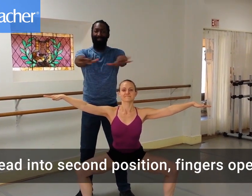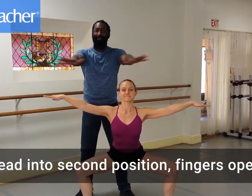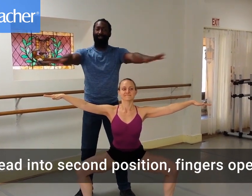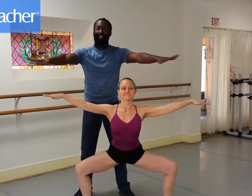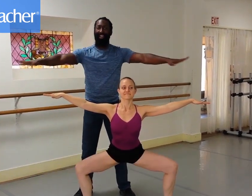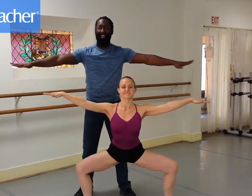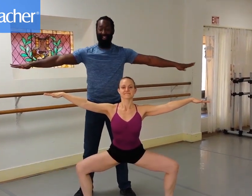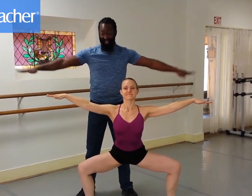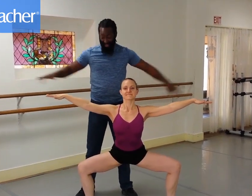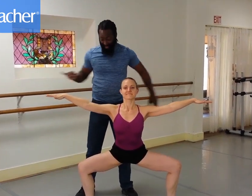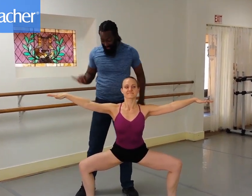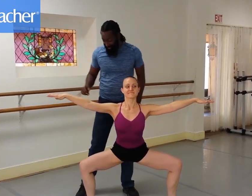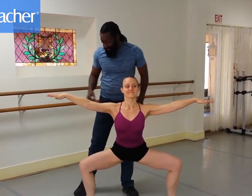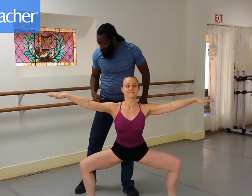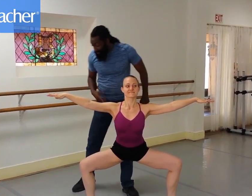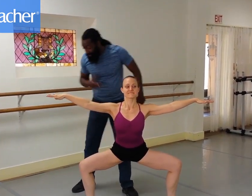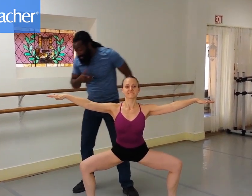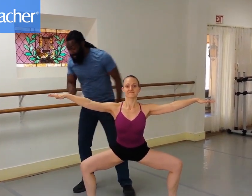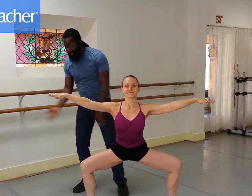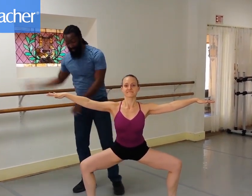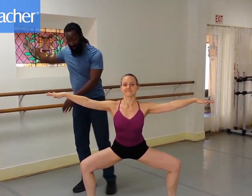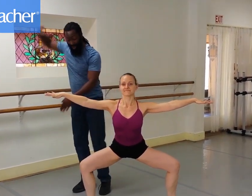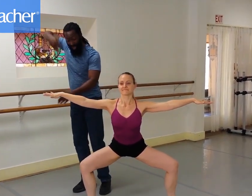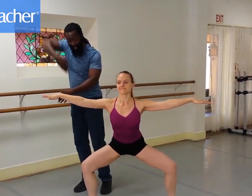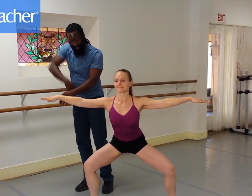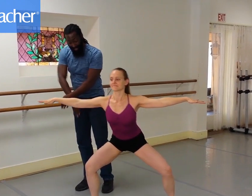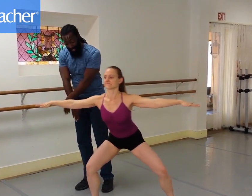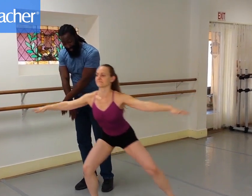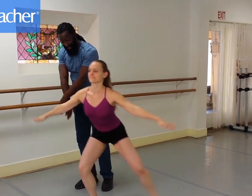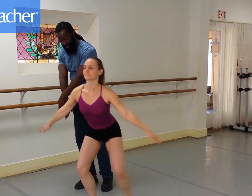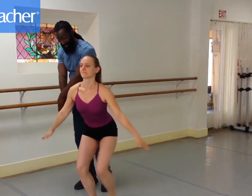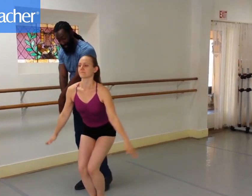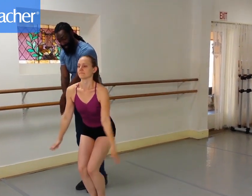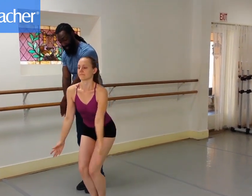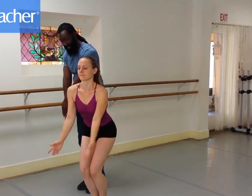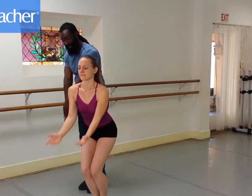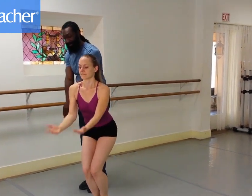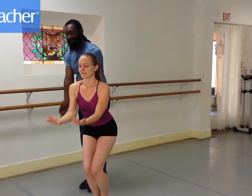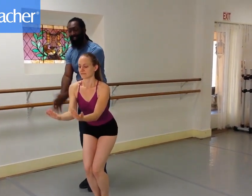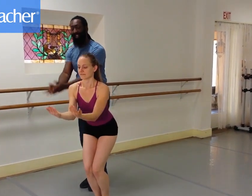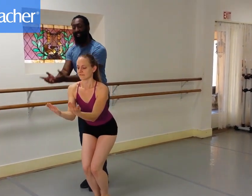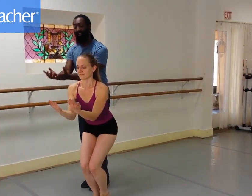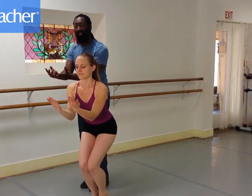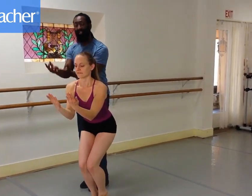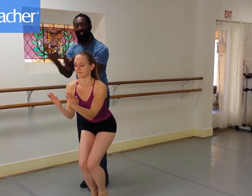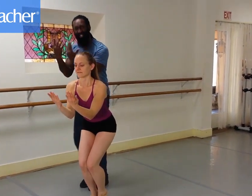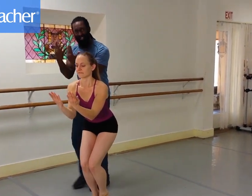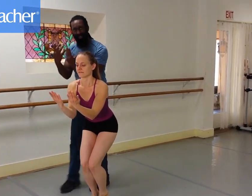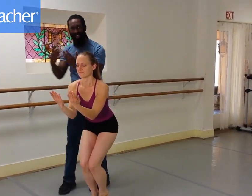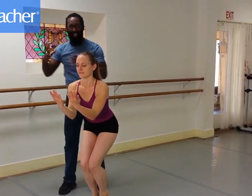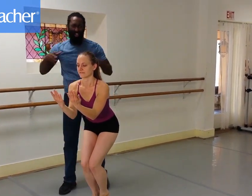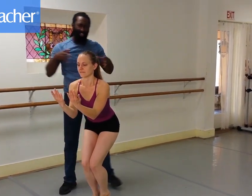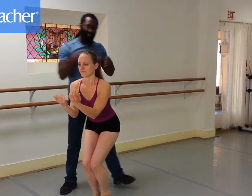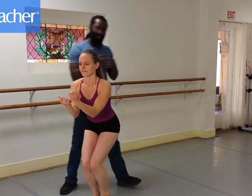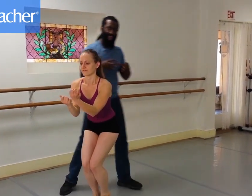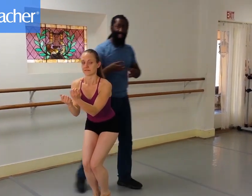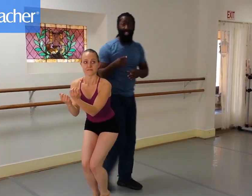a stretch. Yeah, then quiet. Yeah, then here, cut, cut, five.